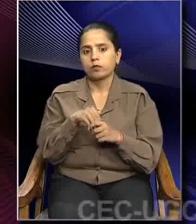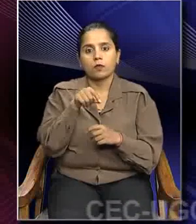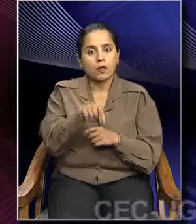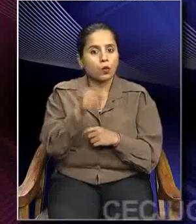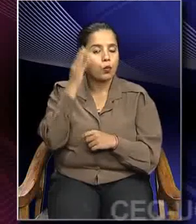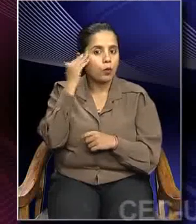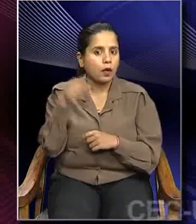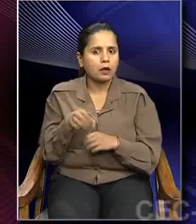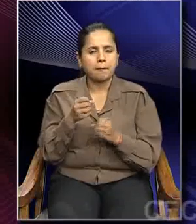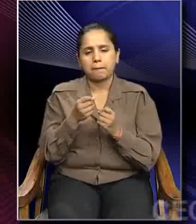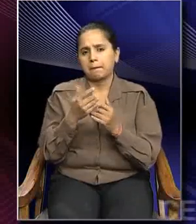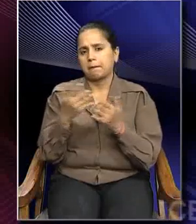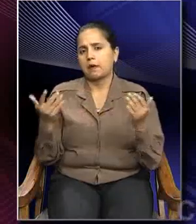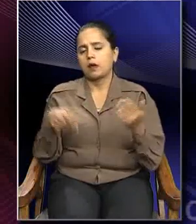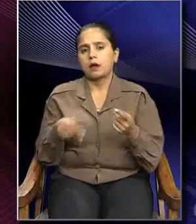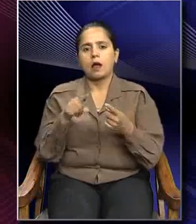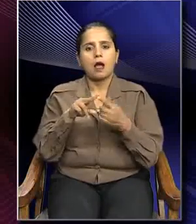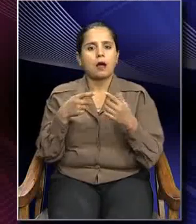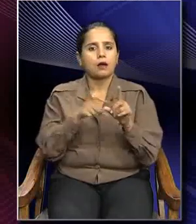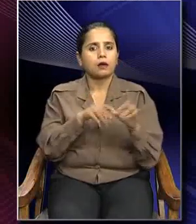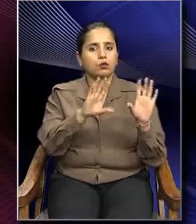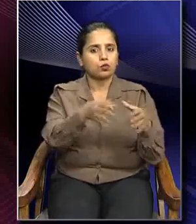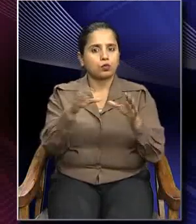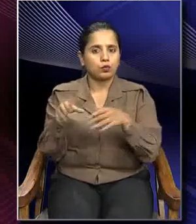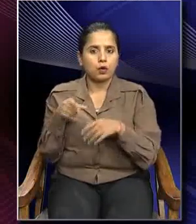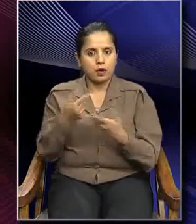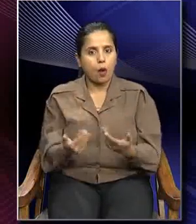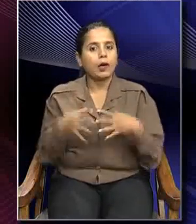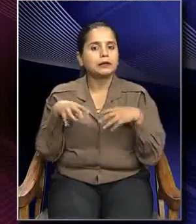these innumerable entities that they are accepting,